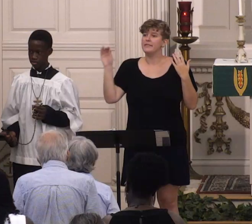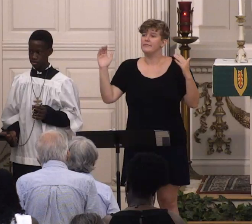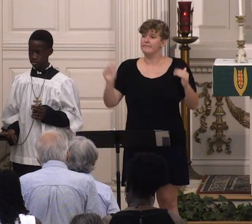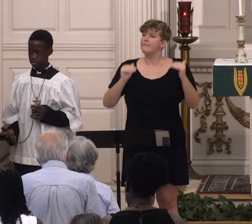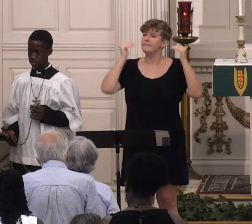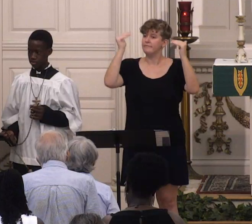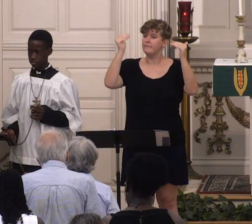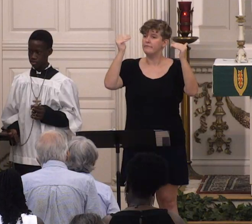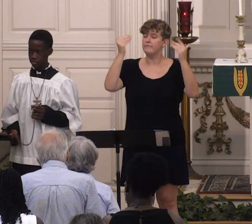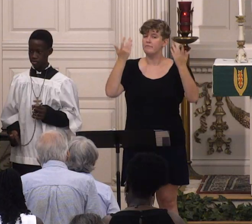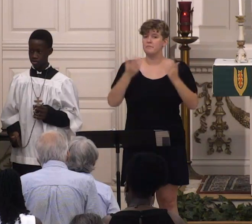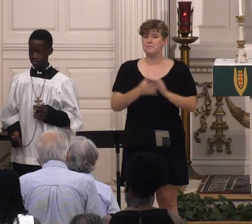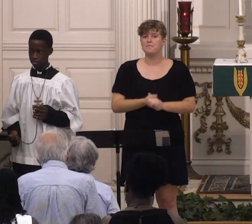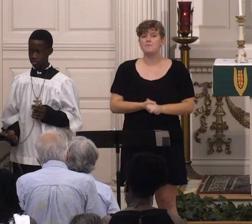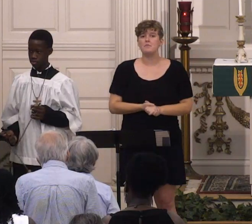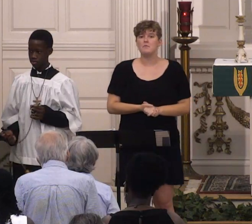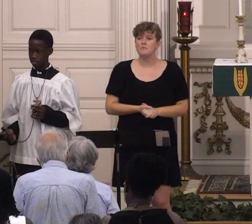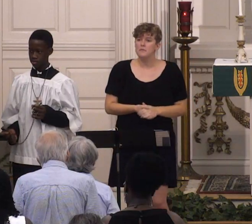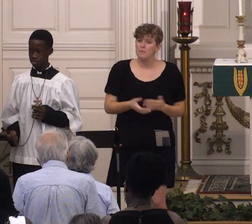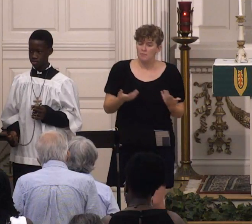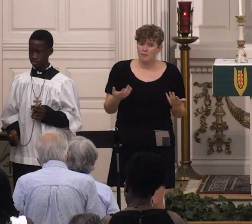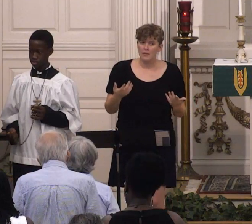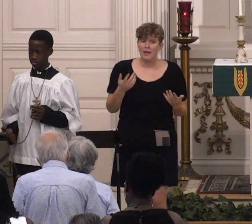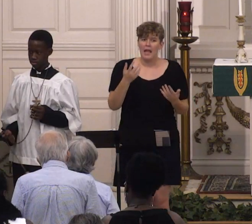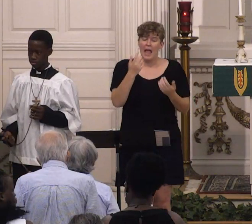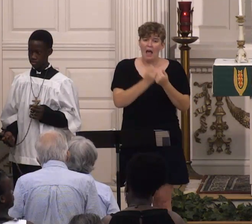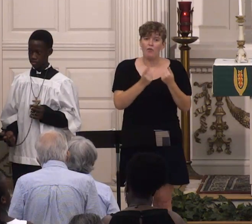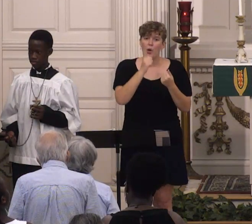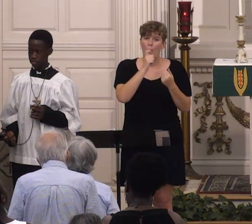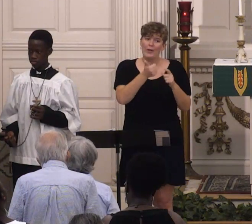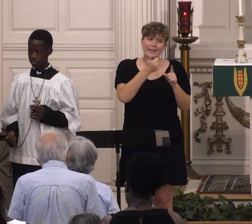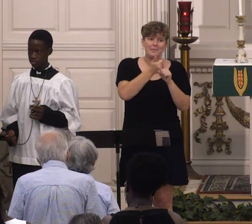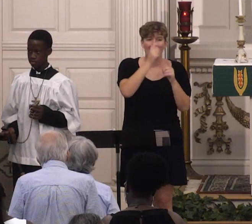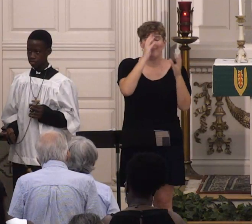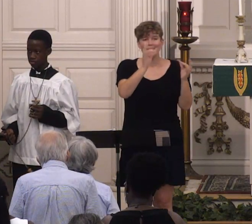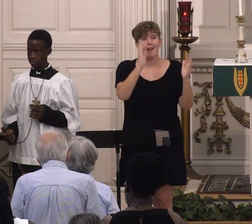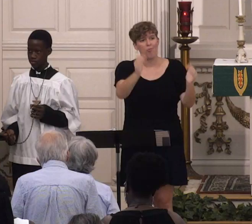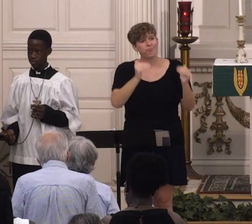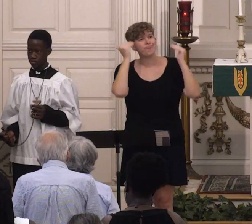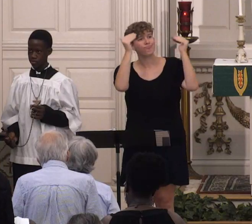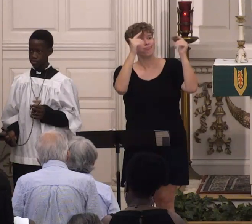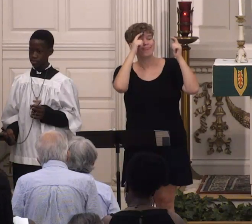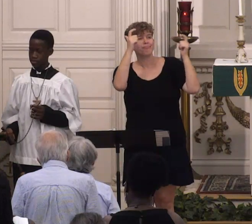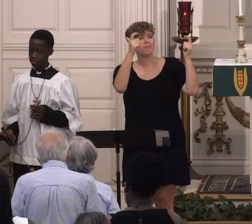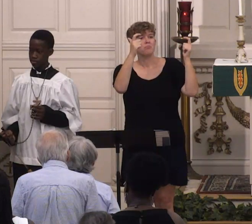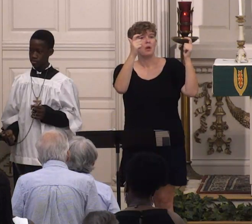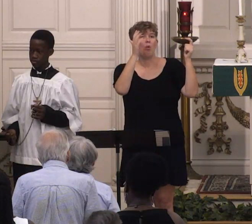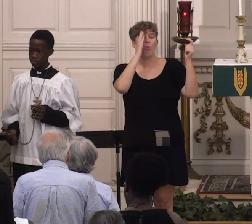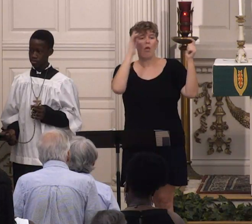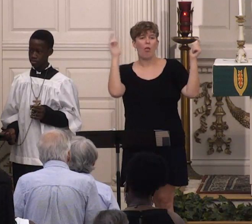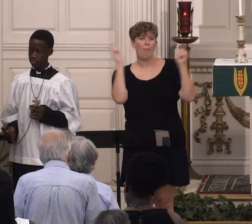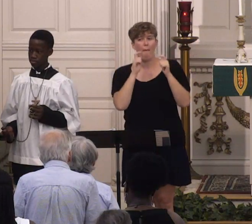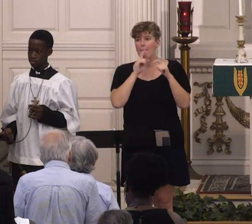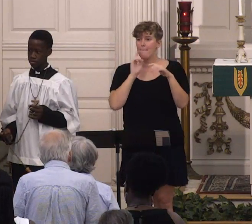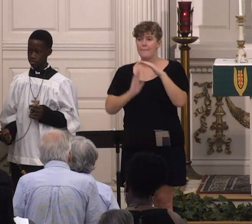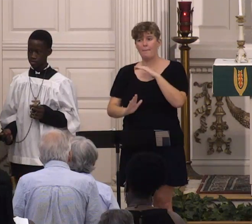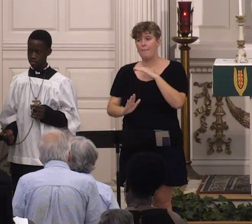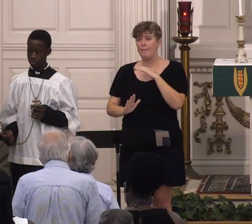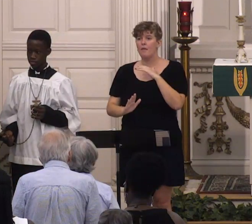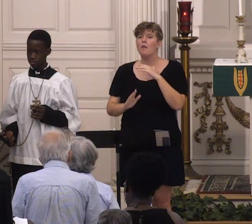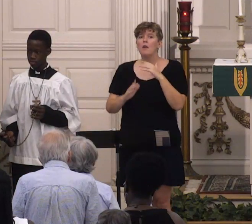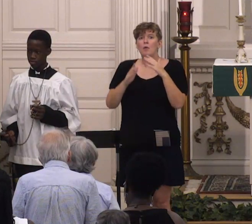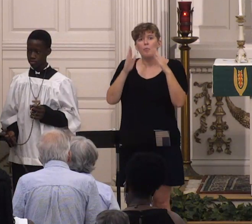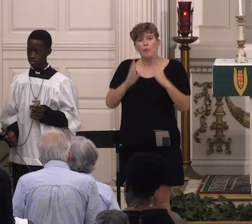table. For everyone who exalts himself will be humbled, but the one who humbles